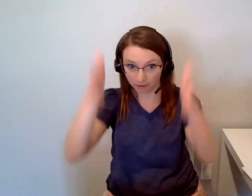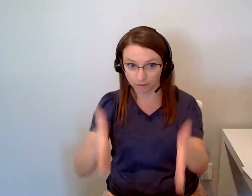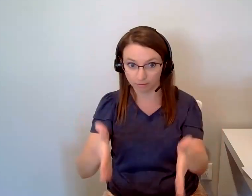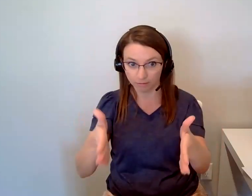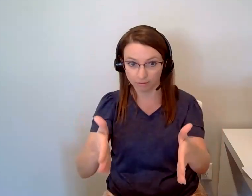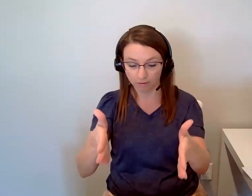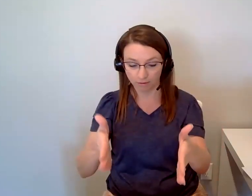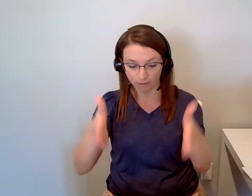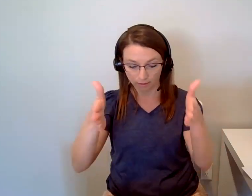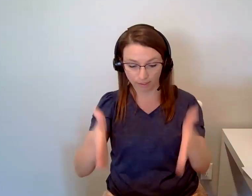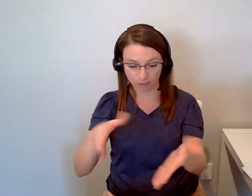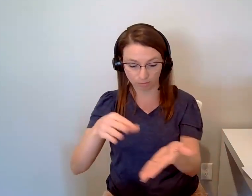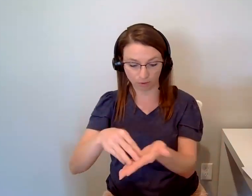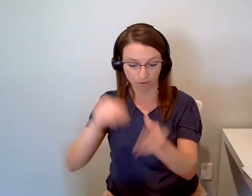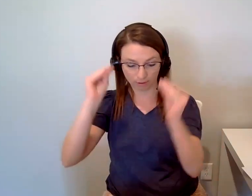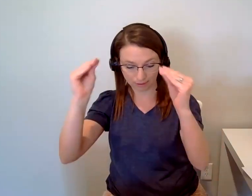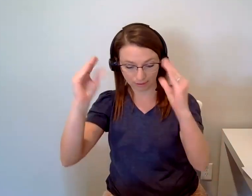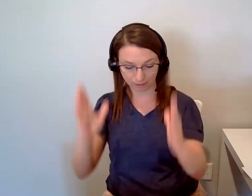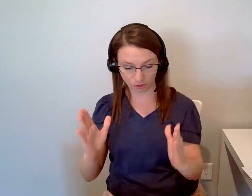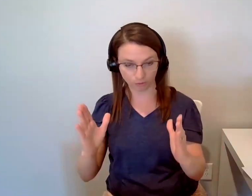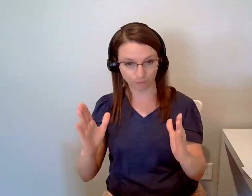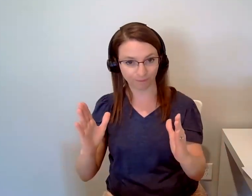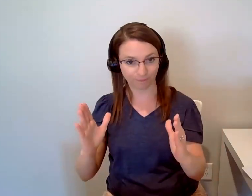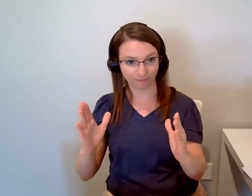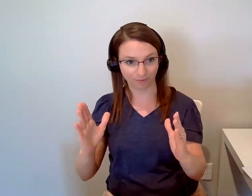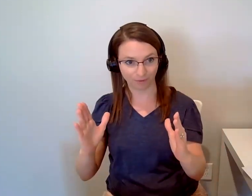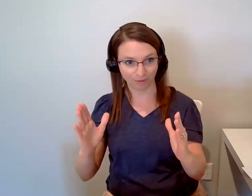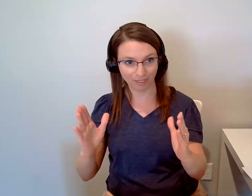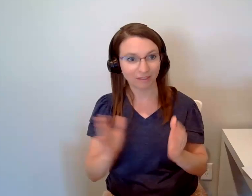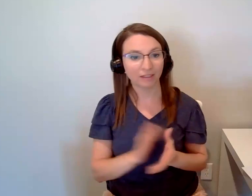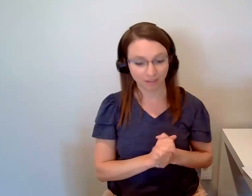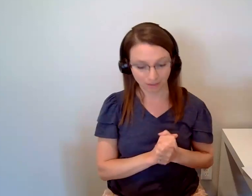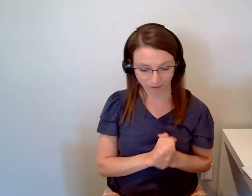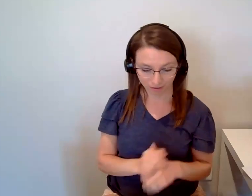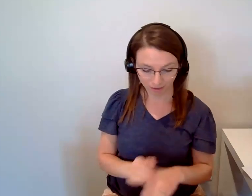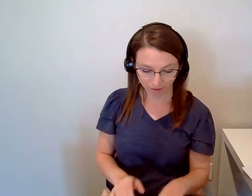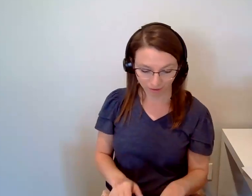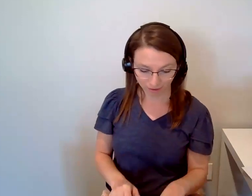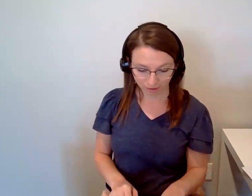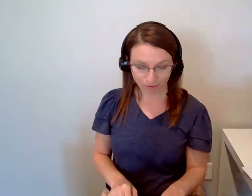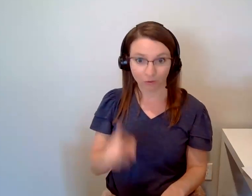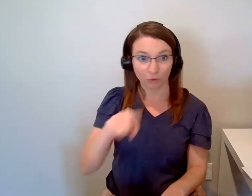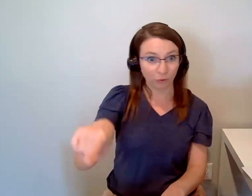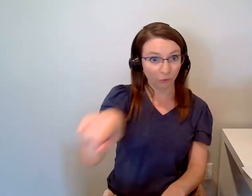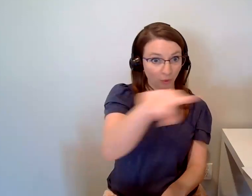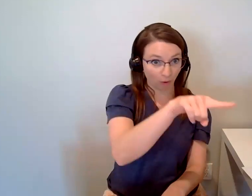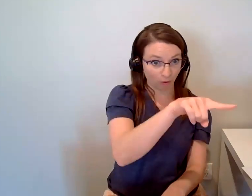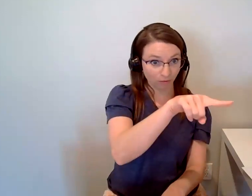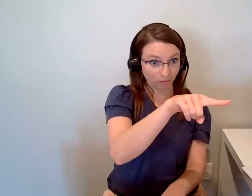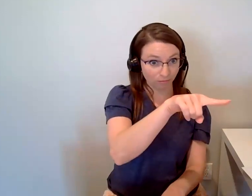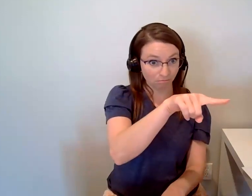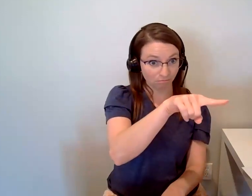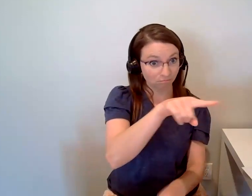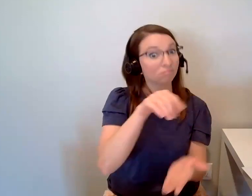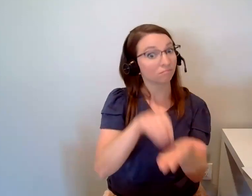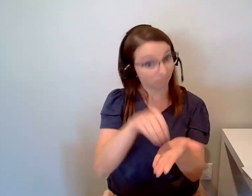then the agent marker, teacher. All right. So you all